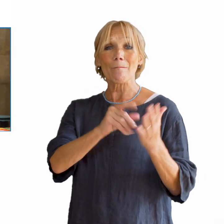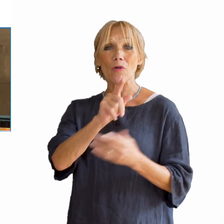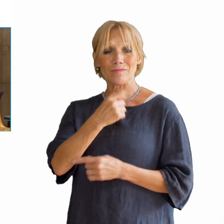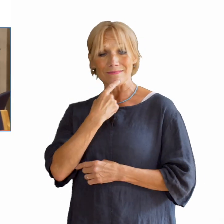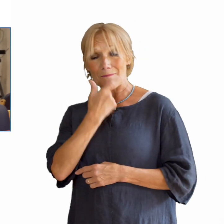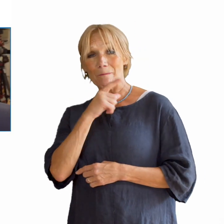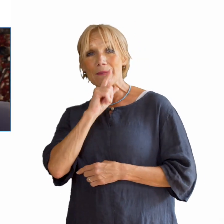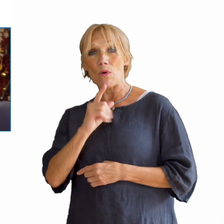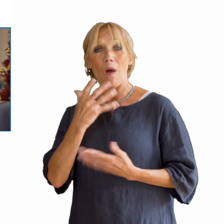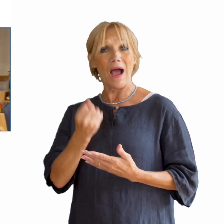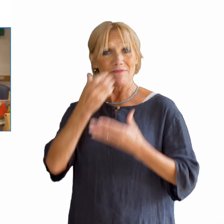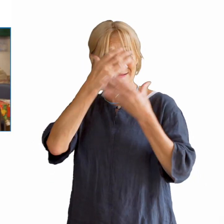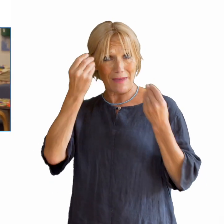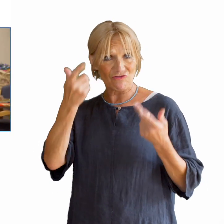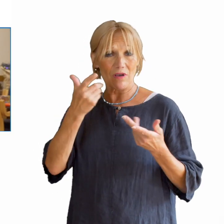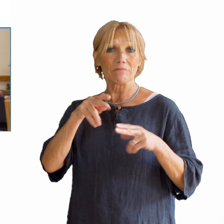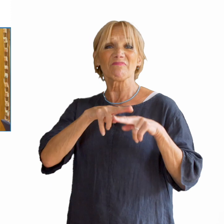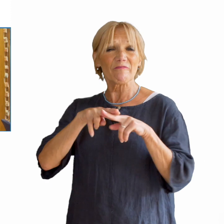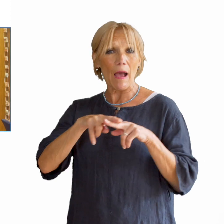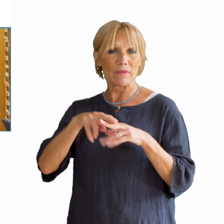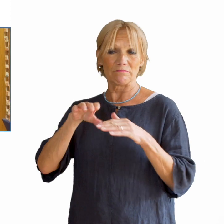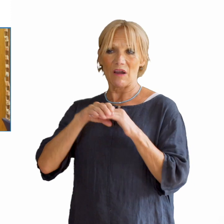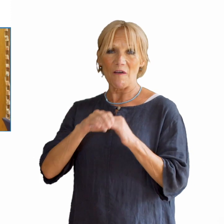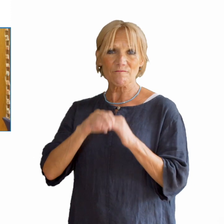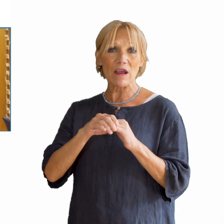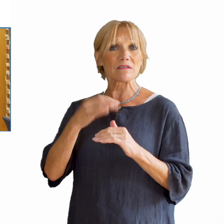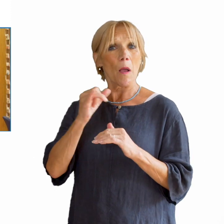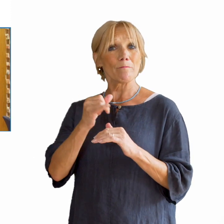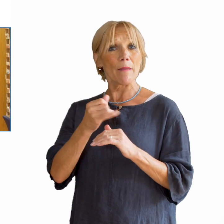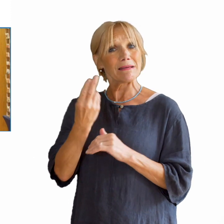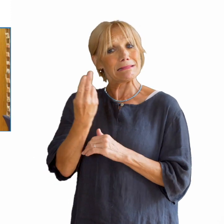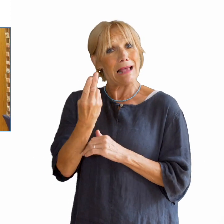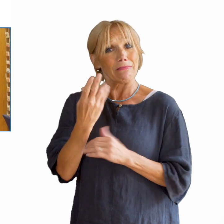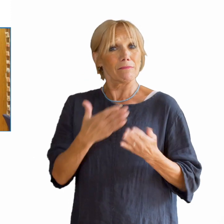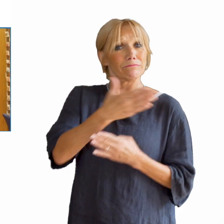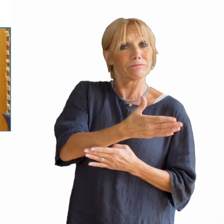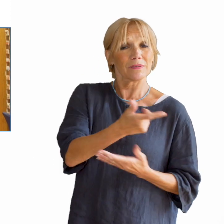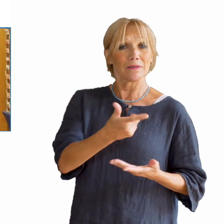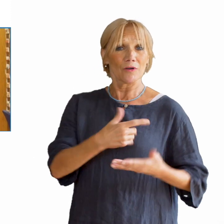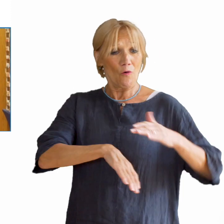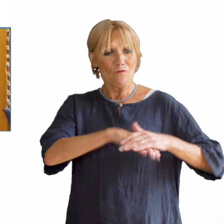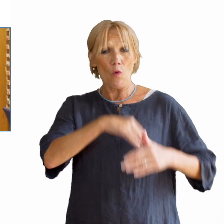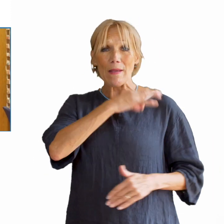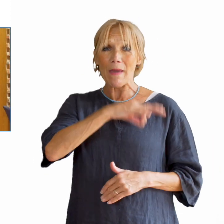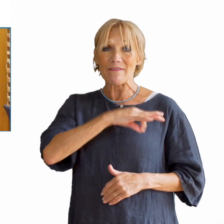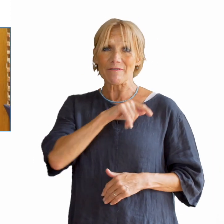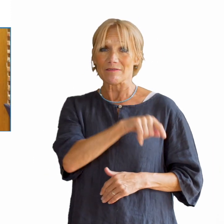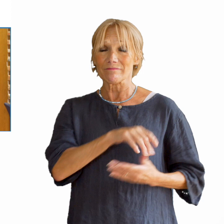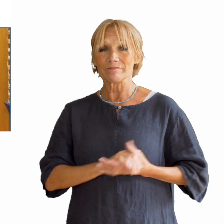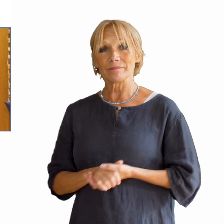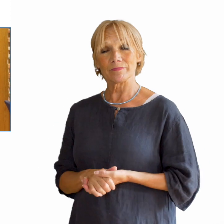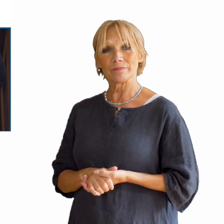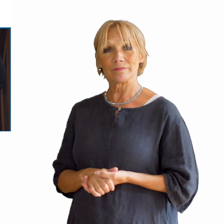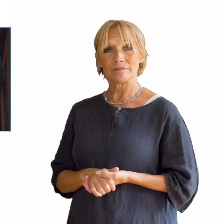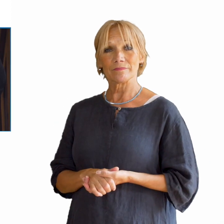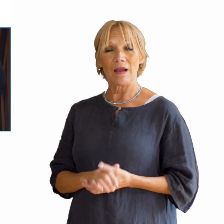dementia and those family and friends that support them should attend together where possible to fully benefit from what a meeting centre can offer.